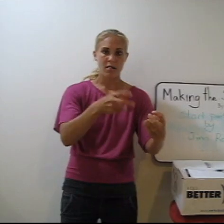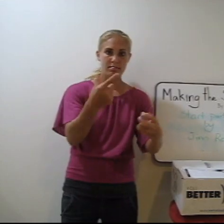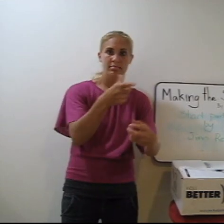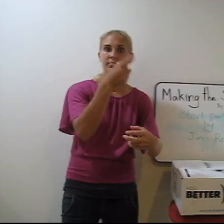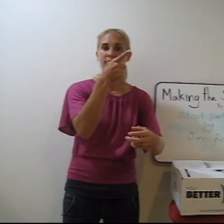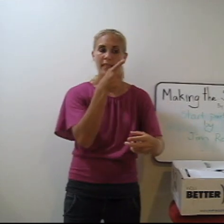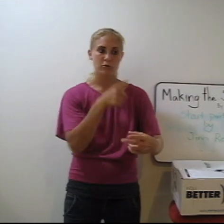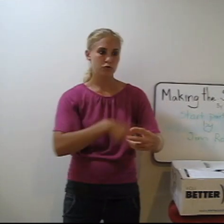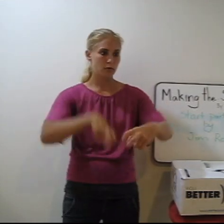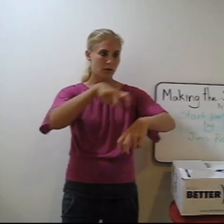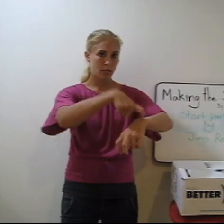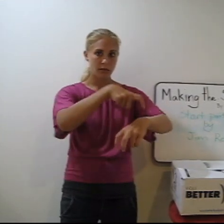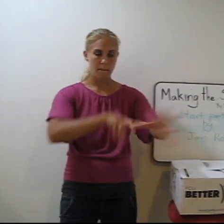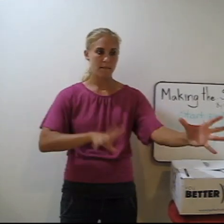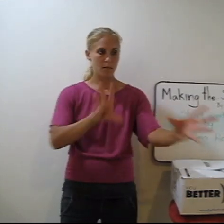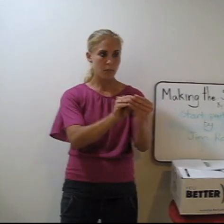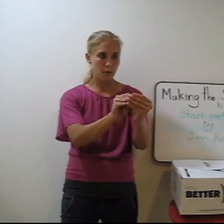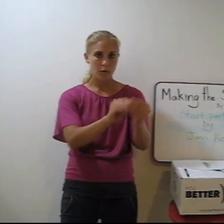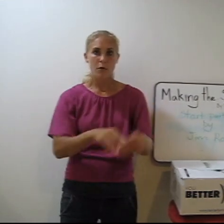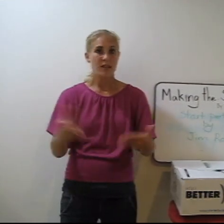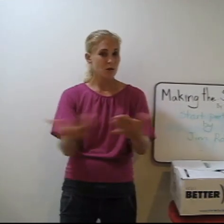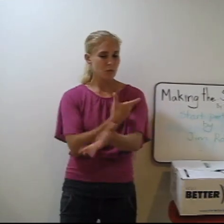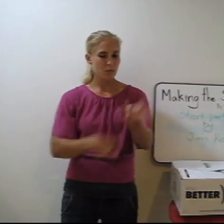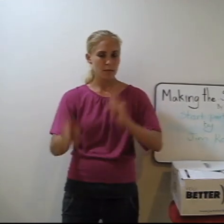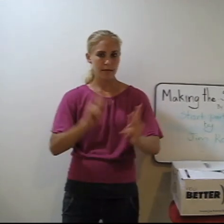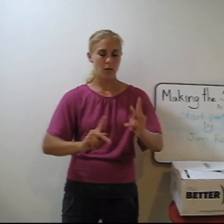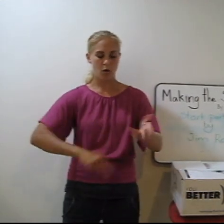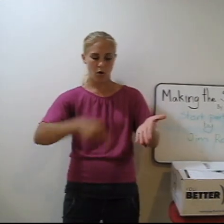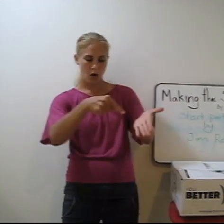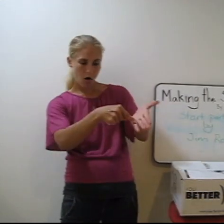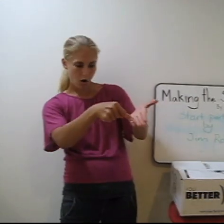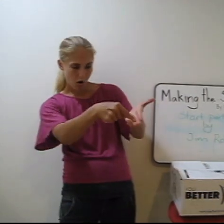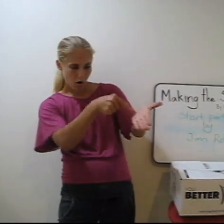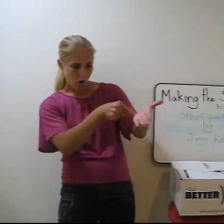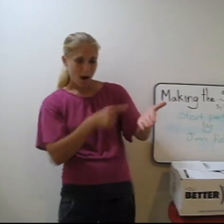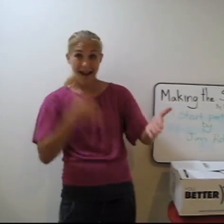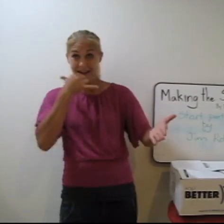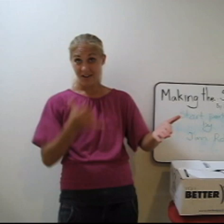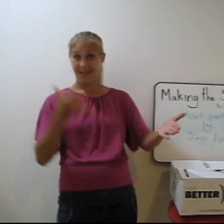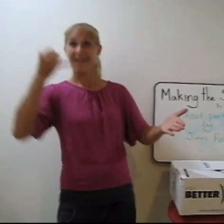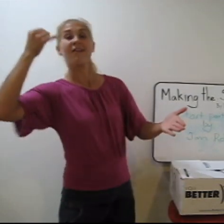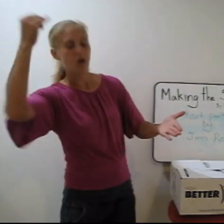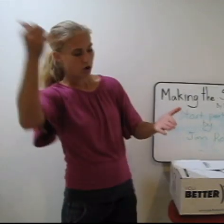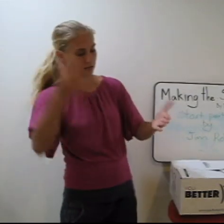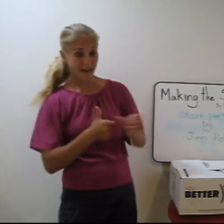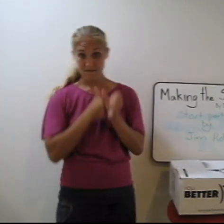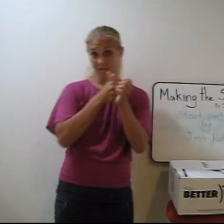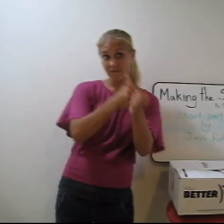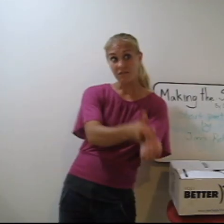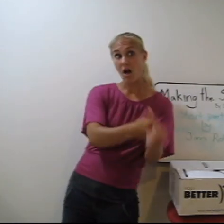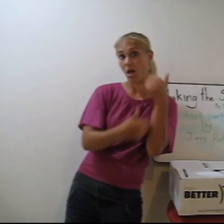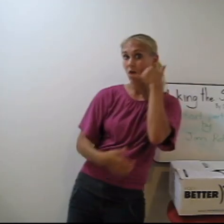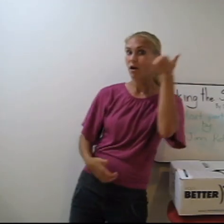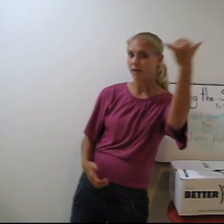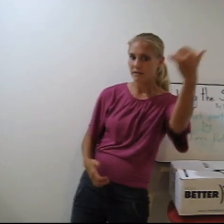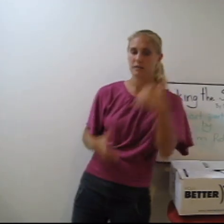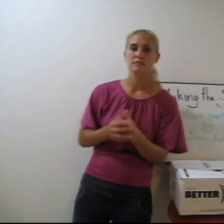prospects or new recruits. Block out when you're going to make outbound prospecting calls and follow-up calls. Simply figure the time you